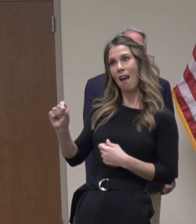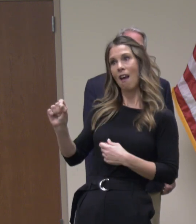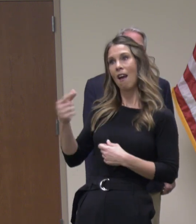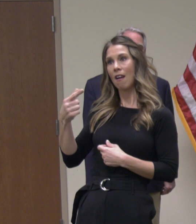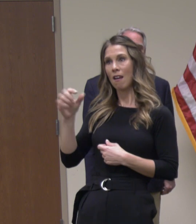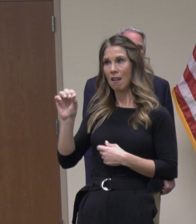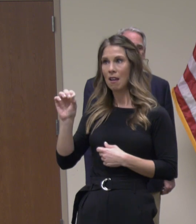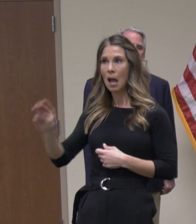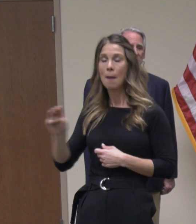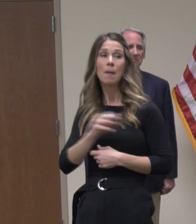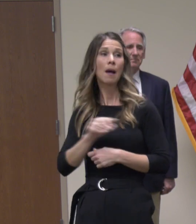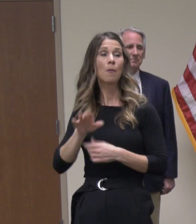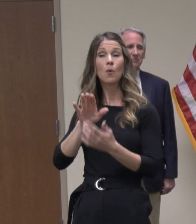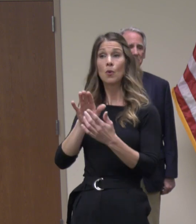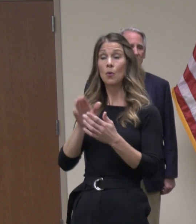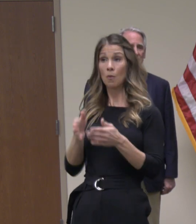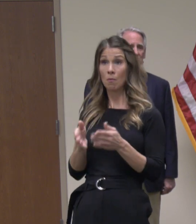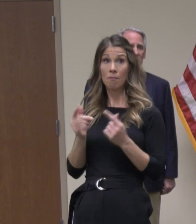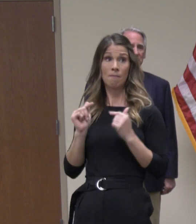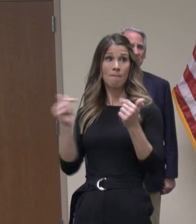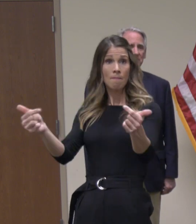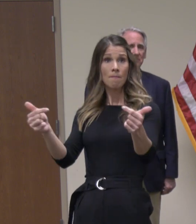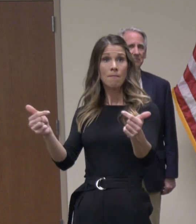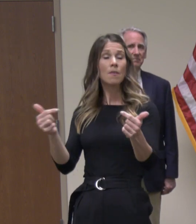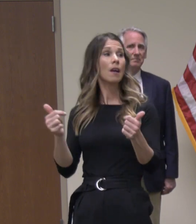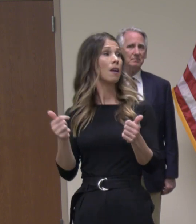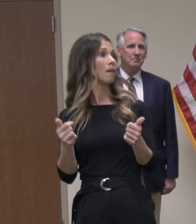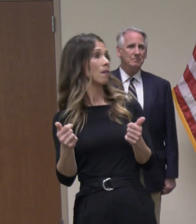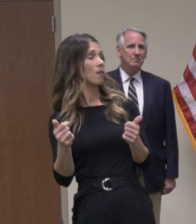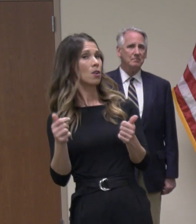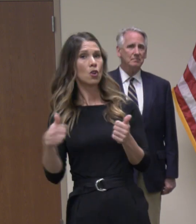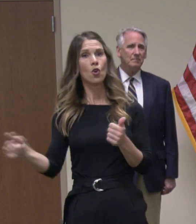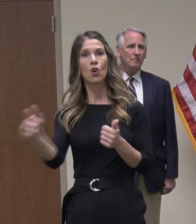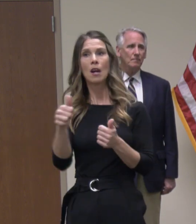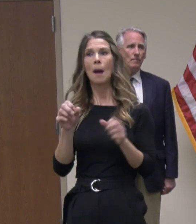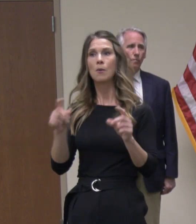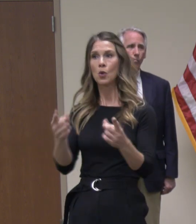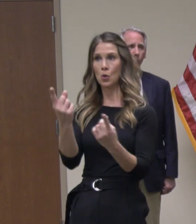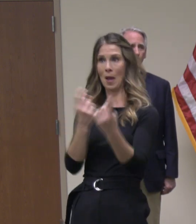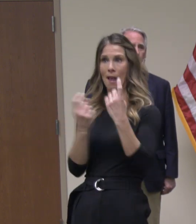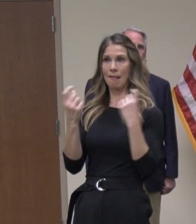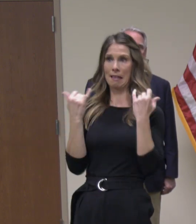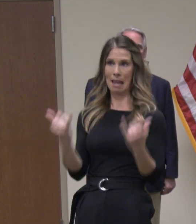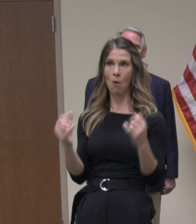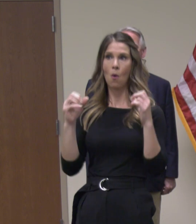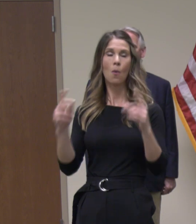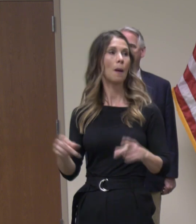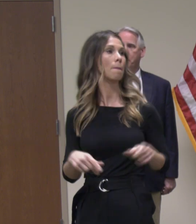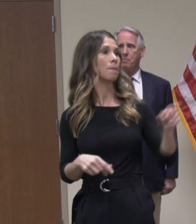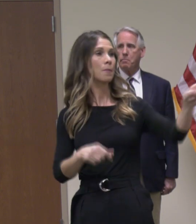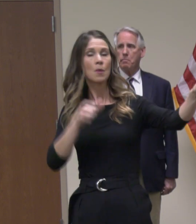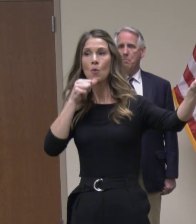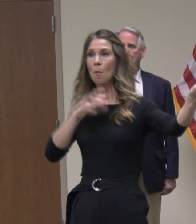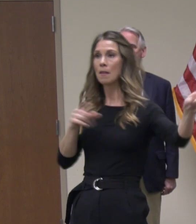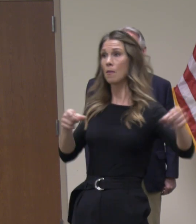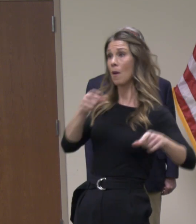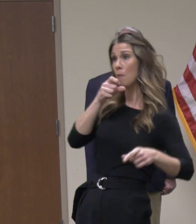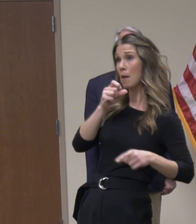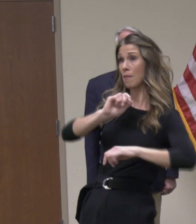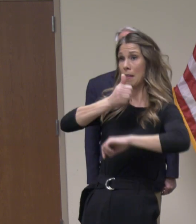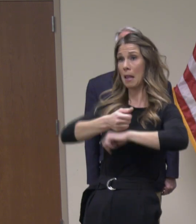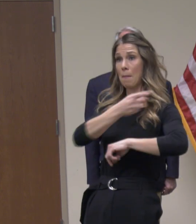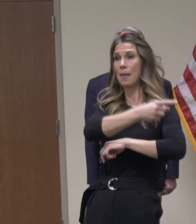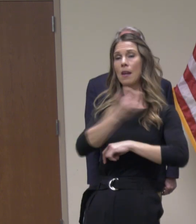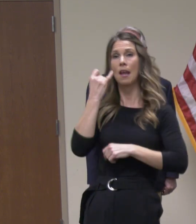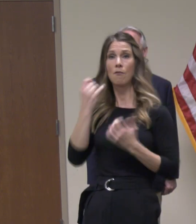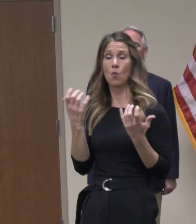if needed to answer your questions. And we do have a microphone over here if you want to use it. That way our folks